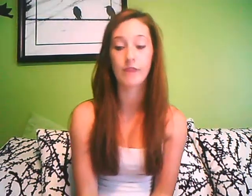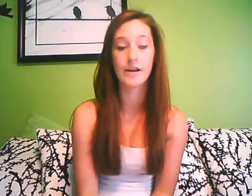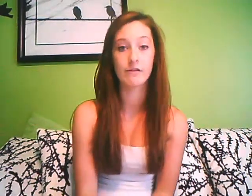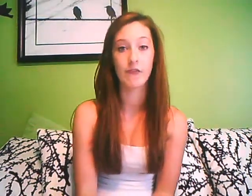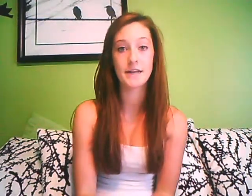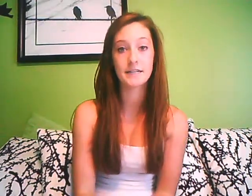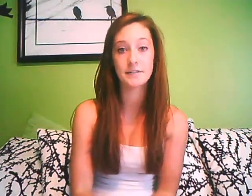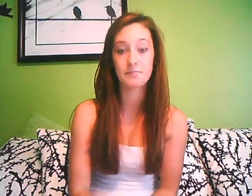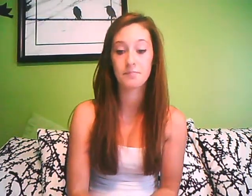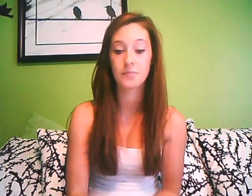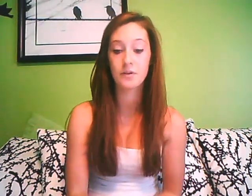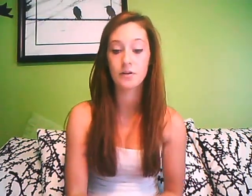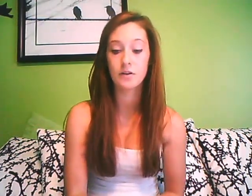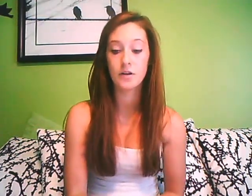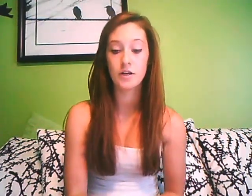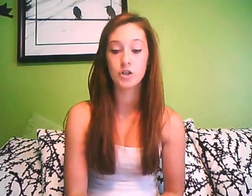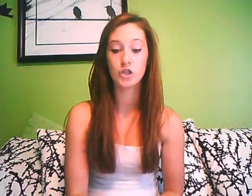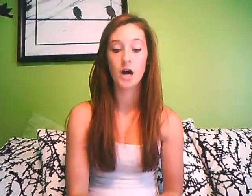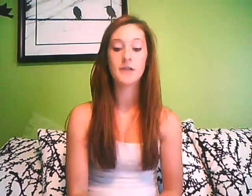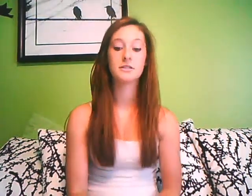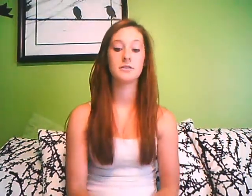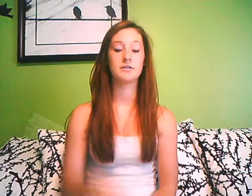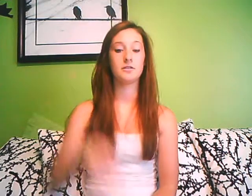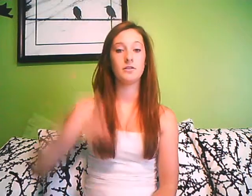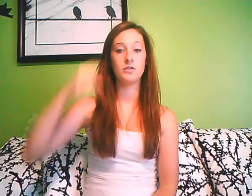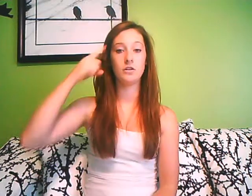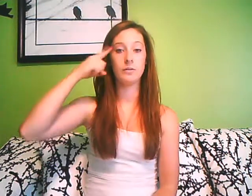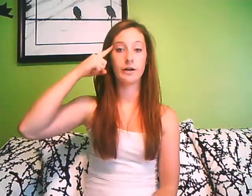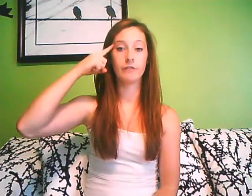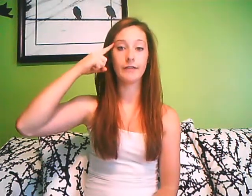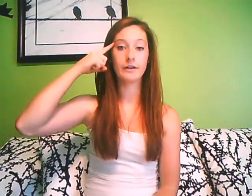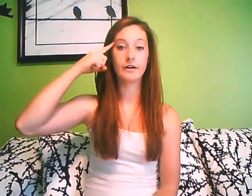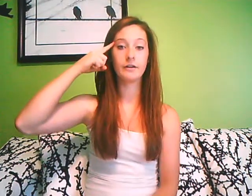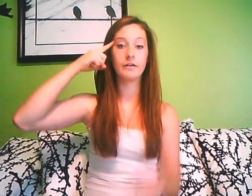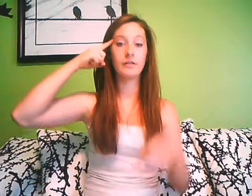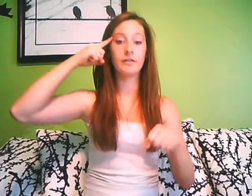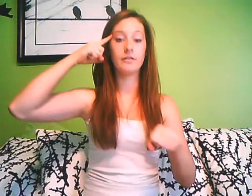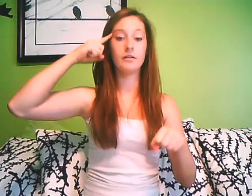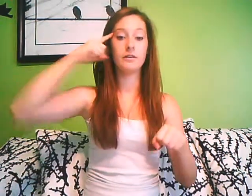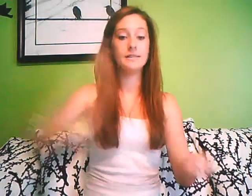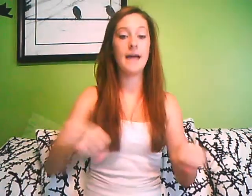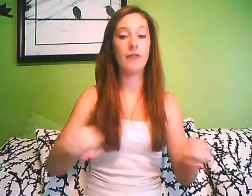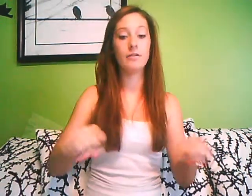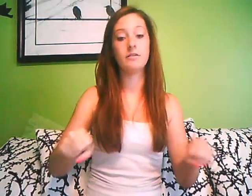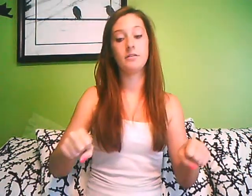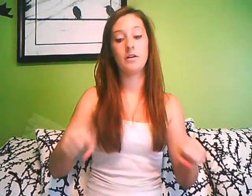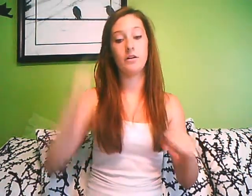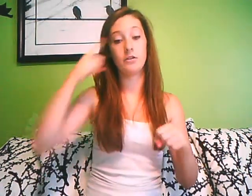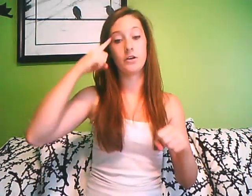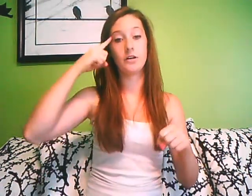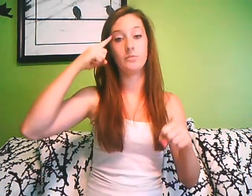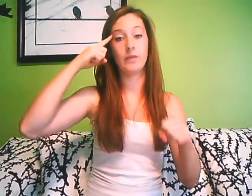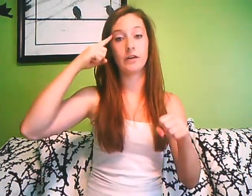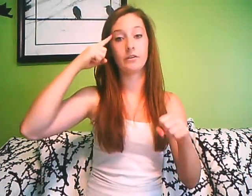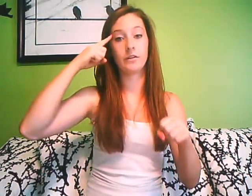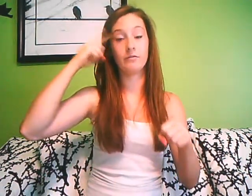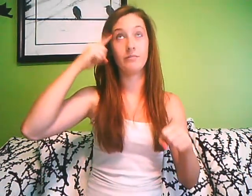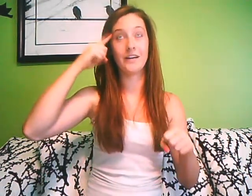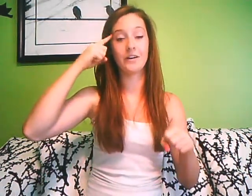or frightened. Shocked, you bring your finger down, or sorry, you bring your finger